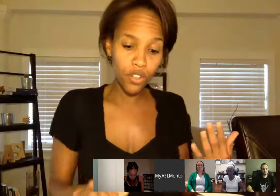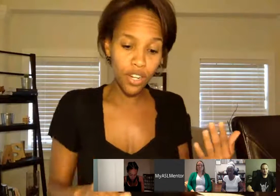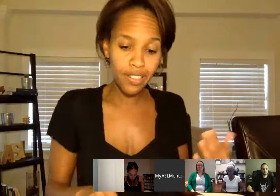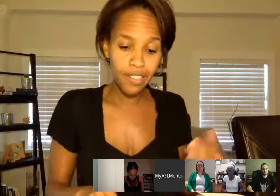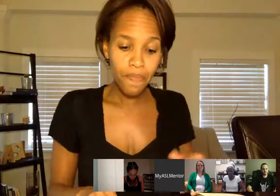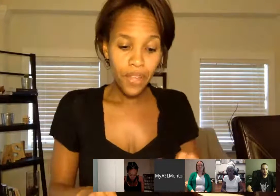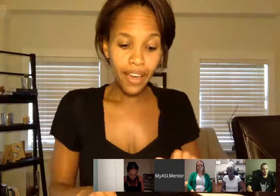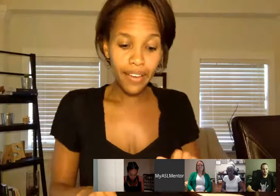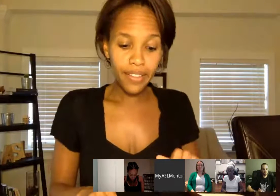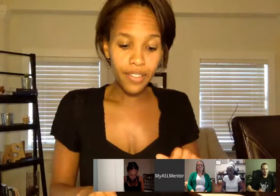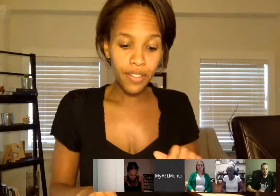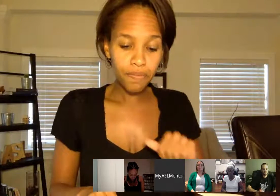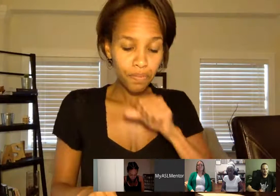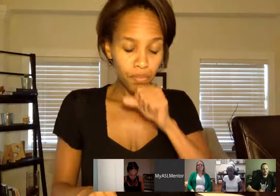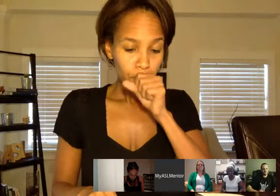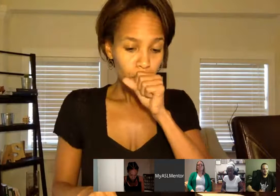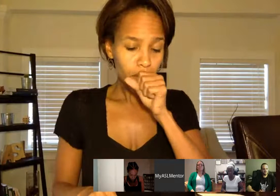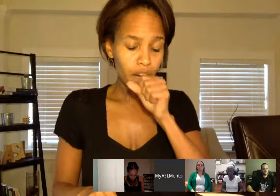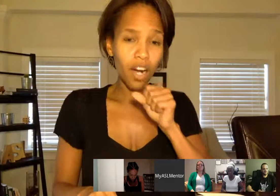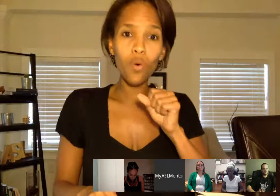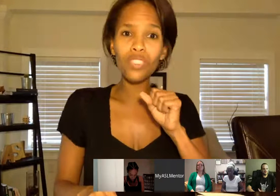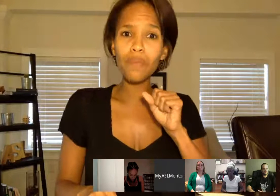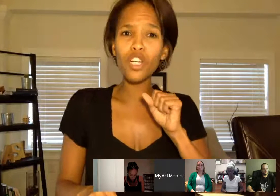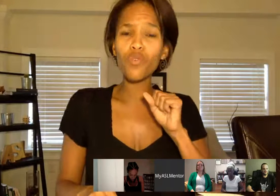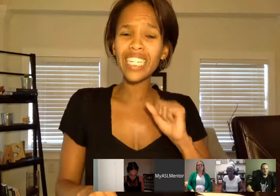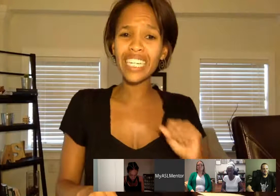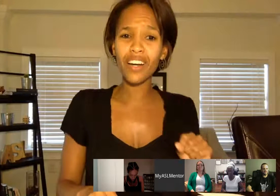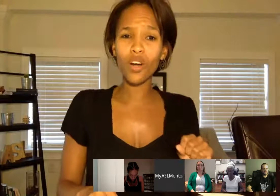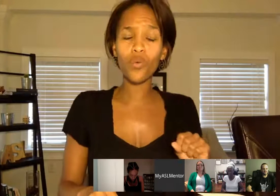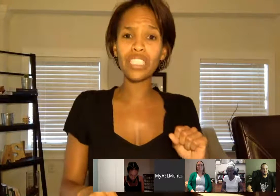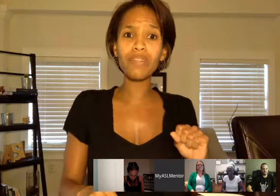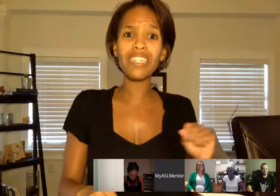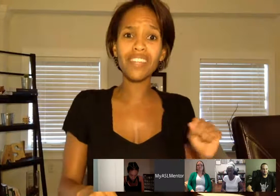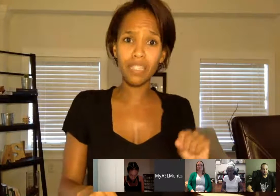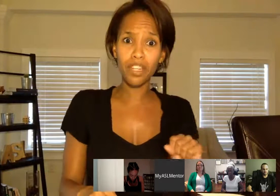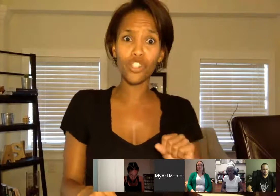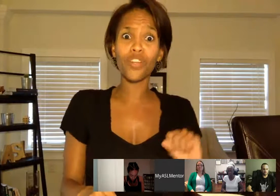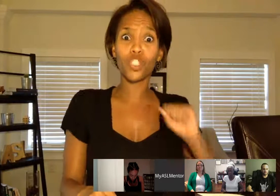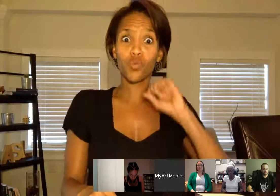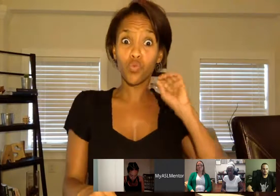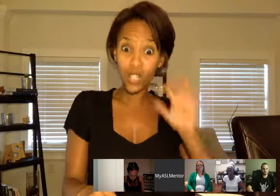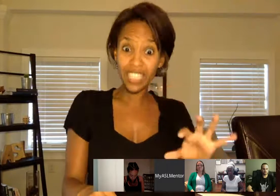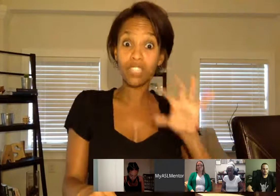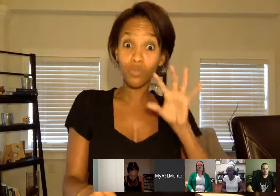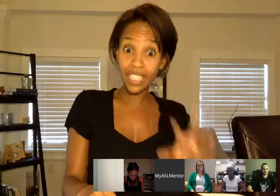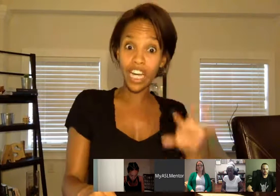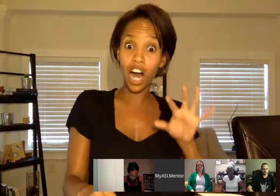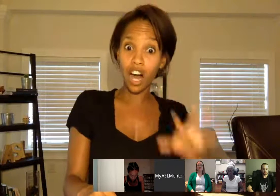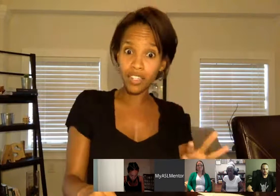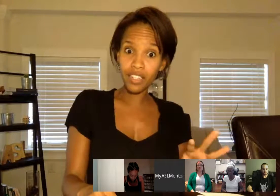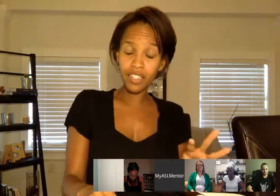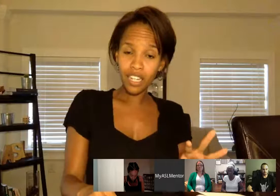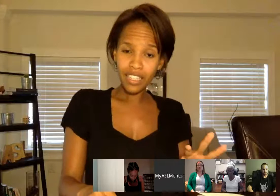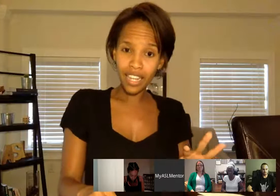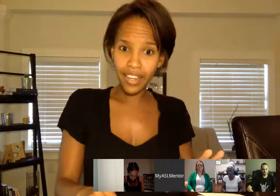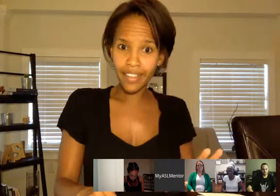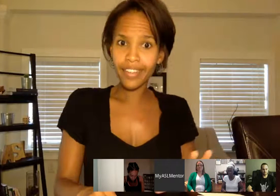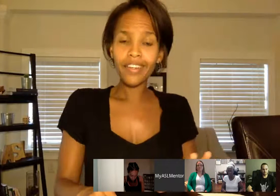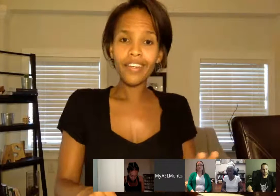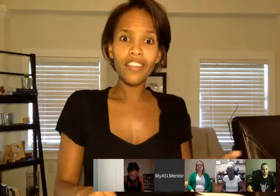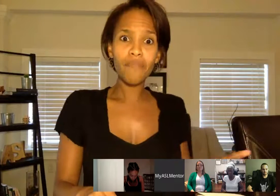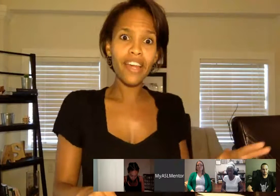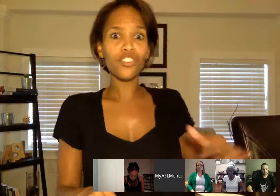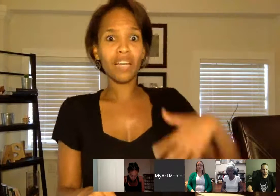person address is when somebody says something to you that's really, really odd,